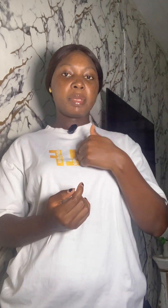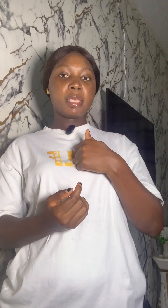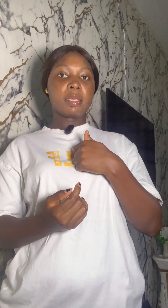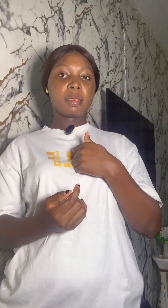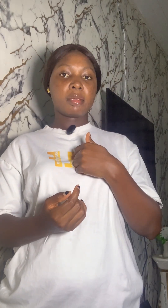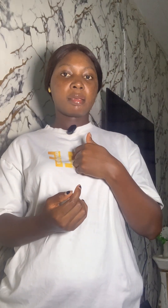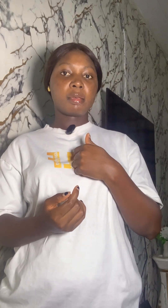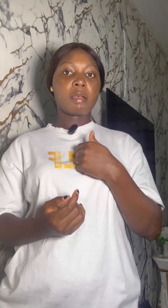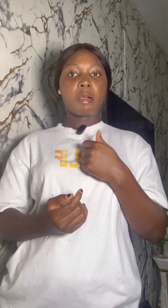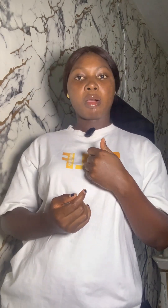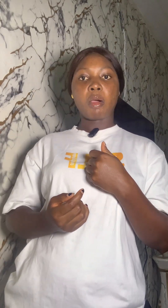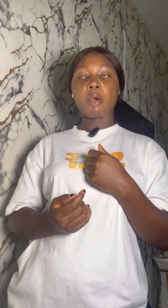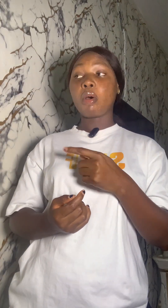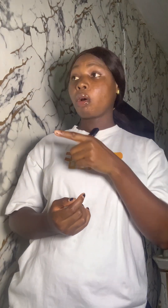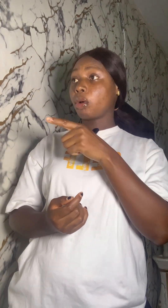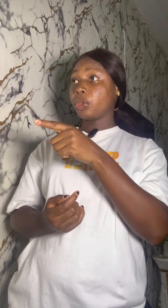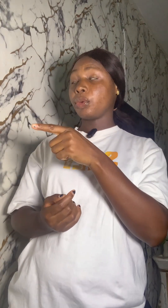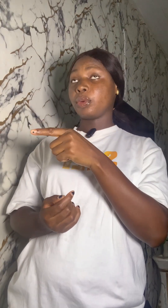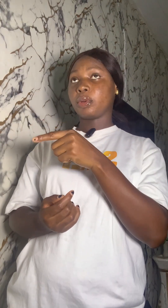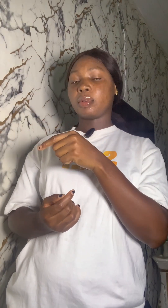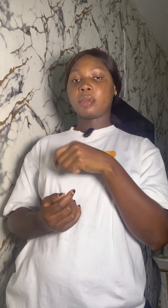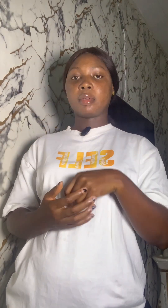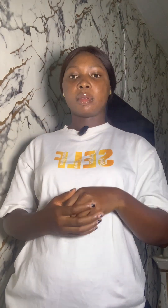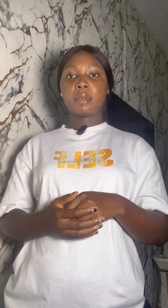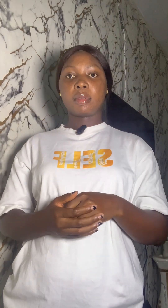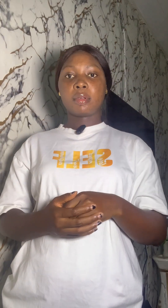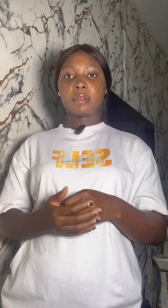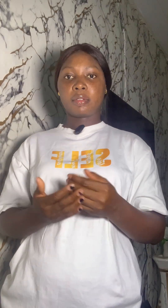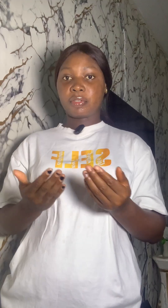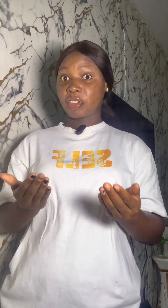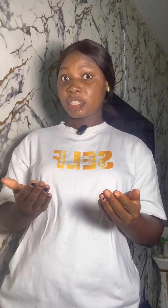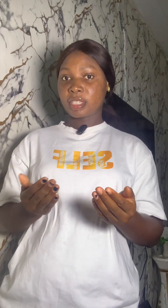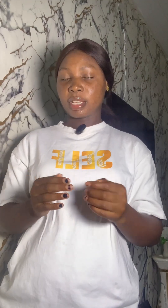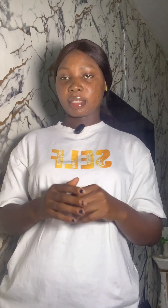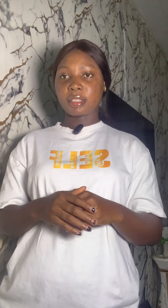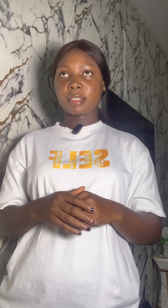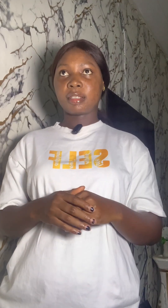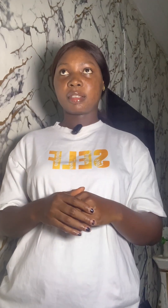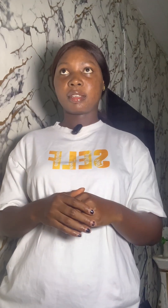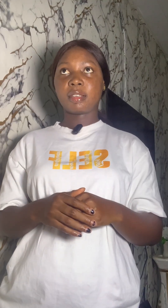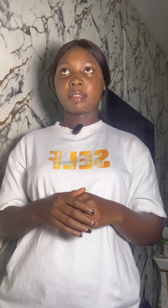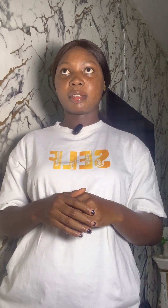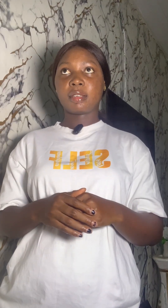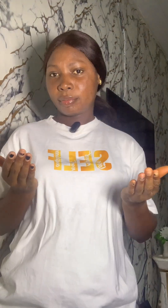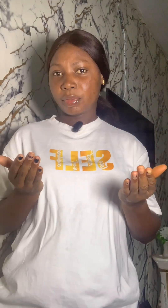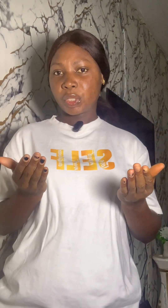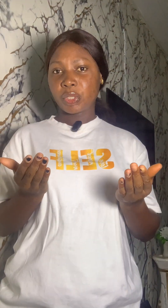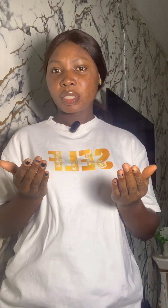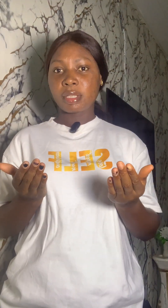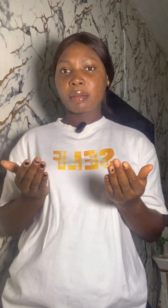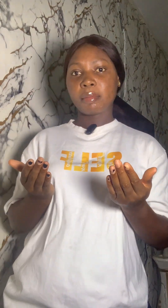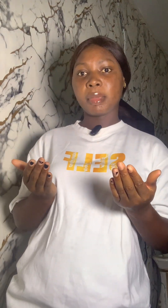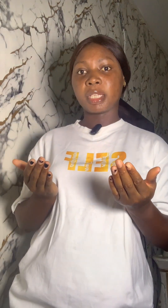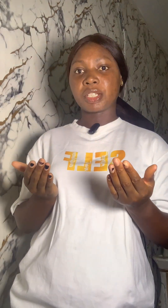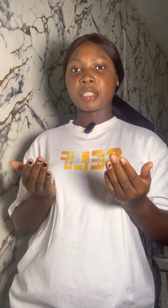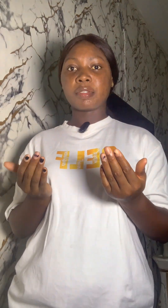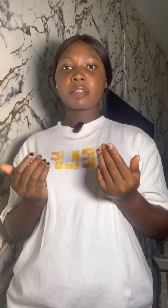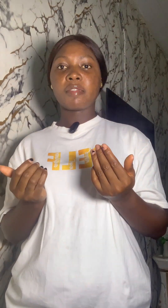Me or you. For instance, you just make a shift